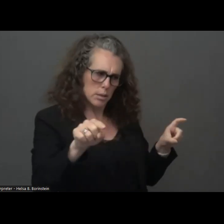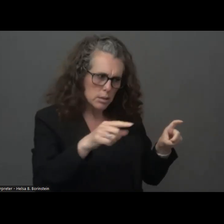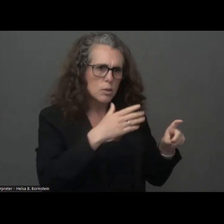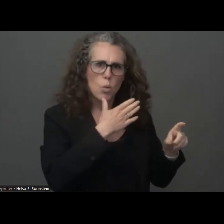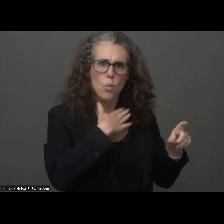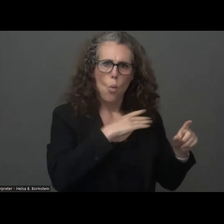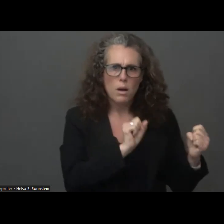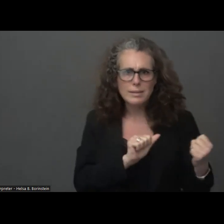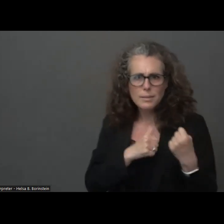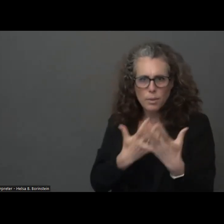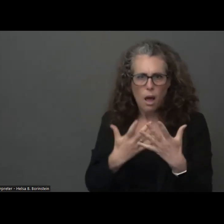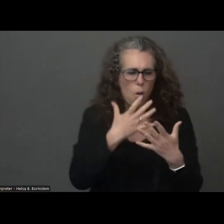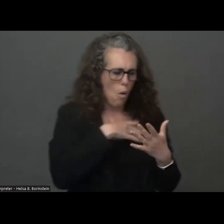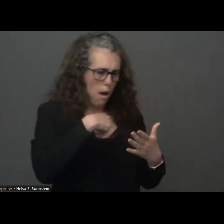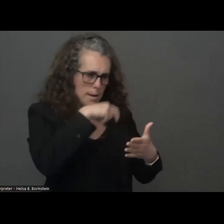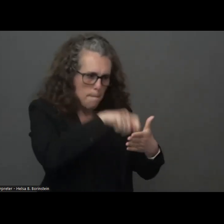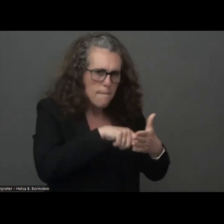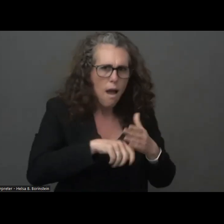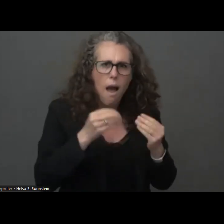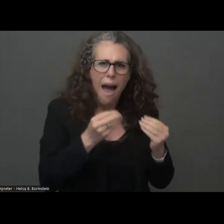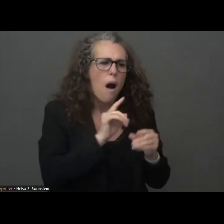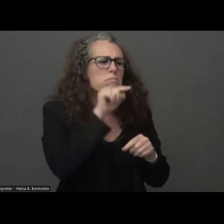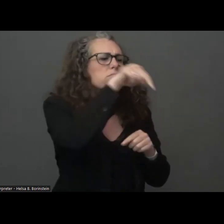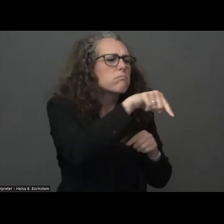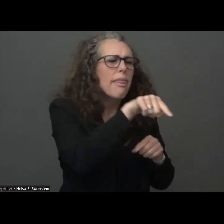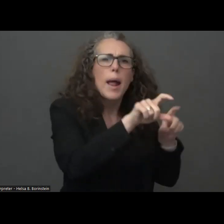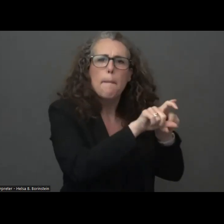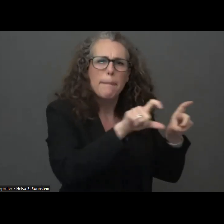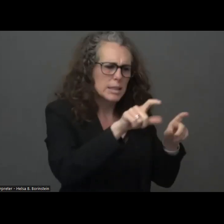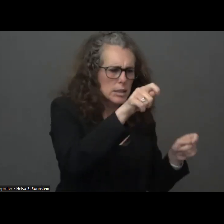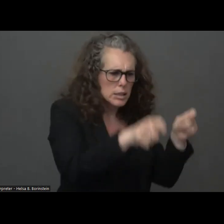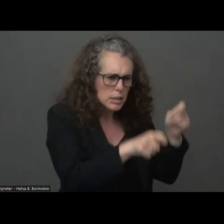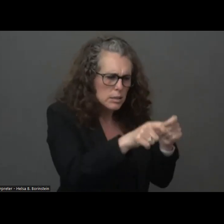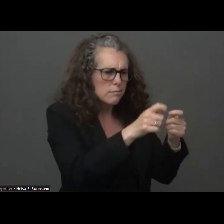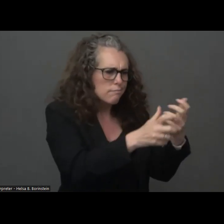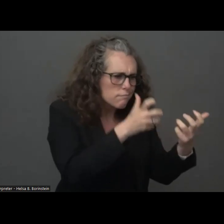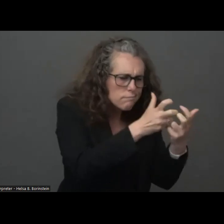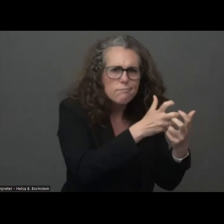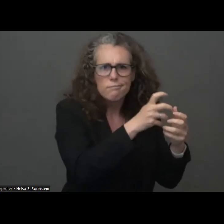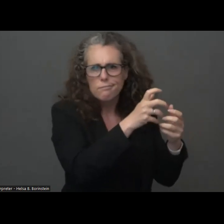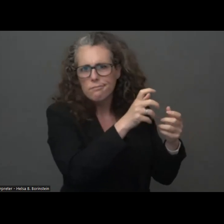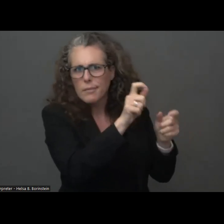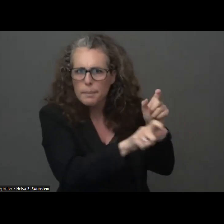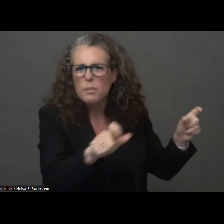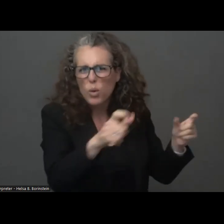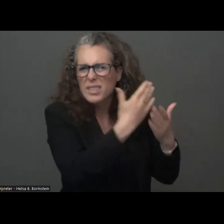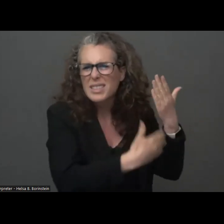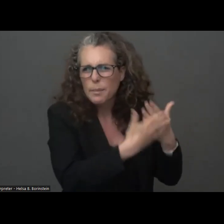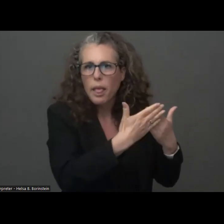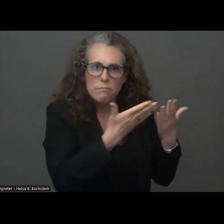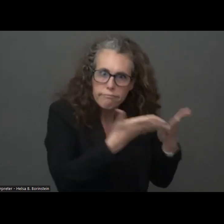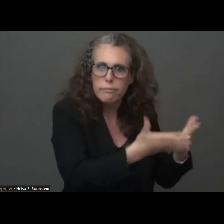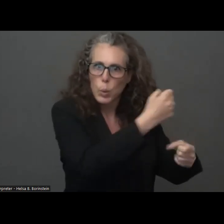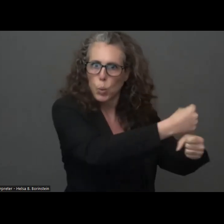how quickly and fairly and efficiently the organization adapts and makes adjustments and accommodations for people with